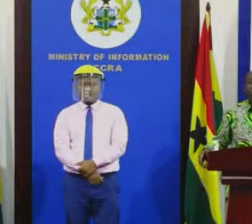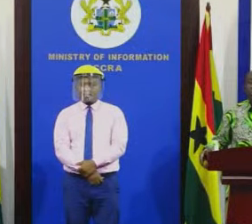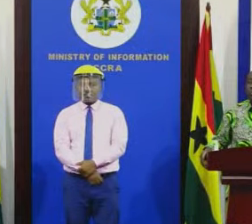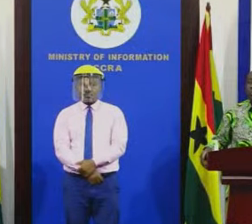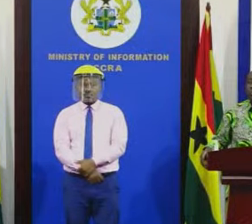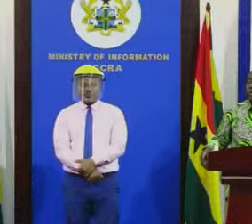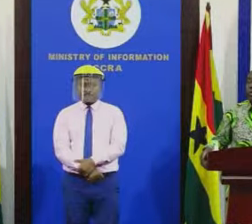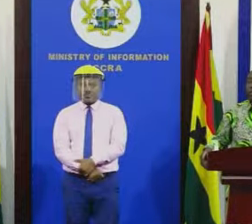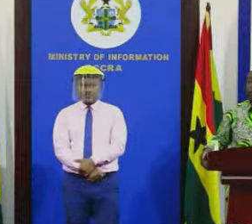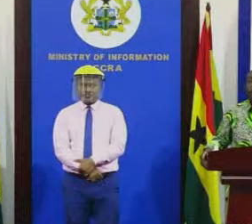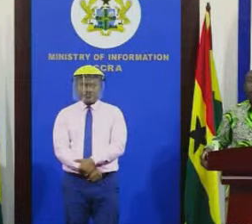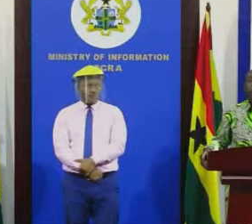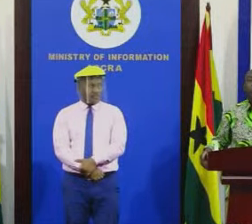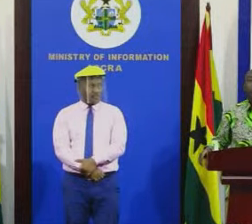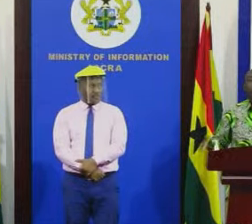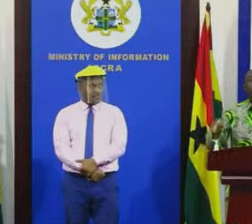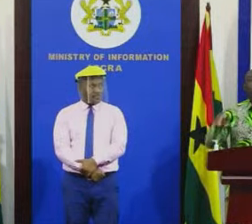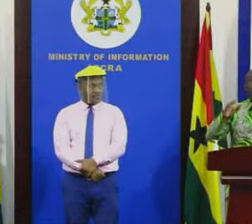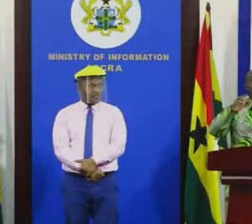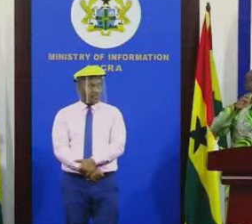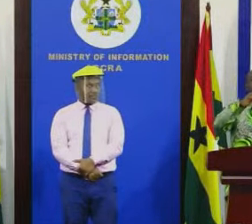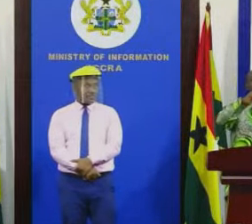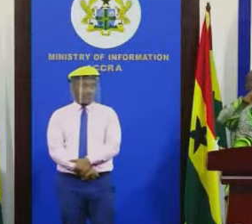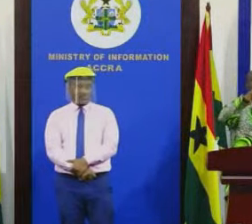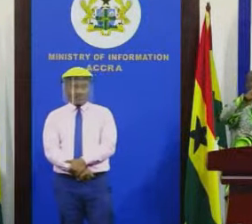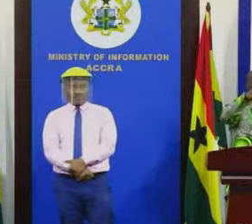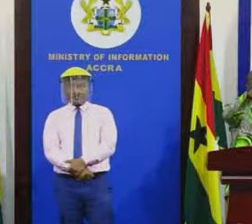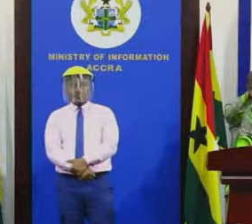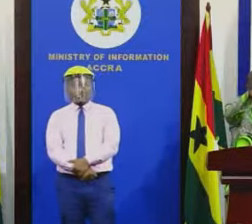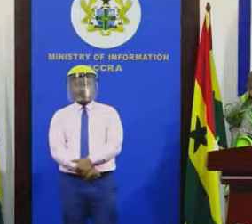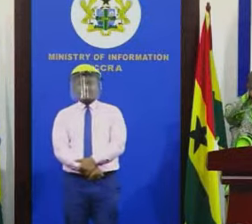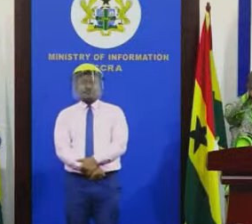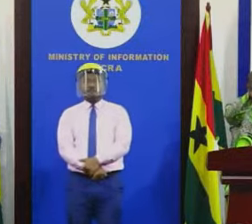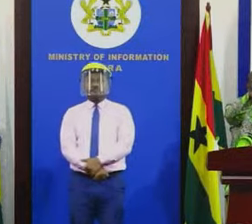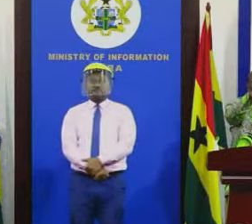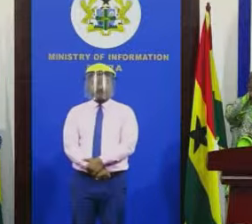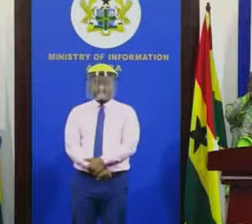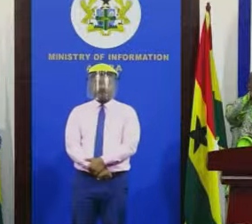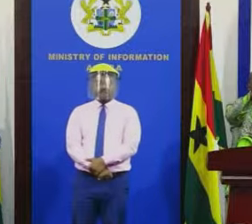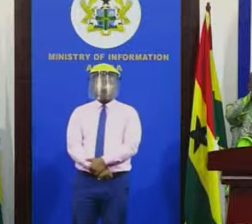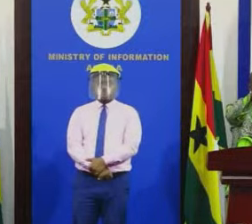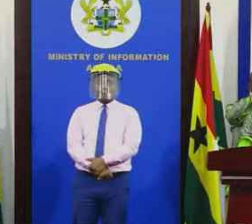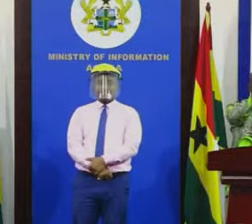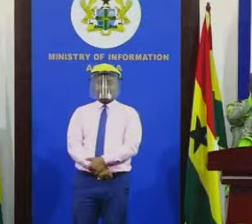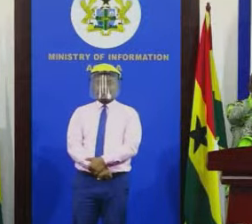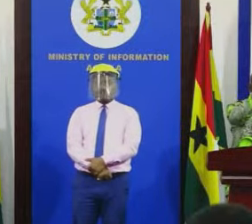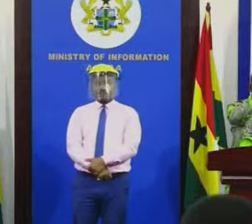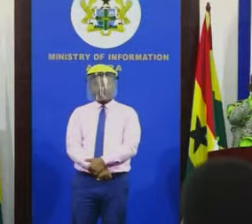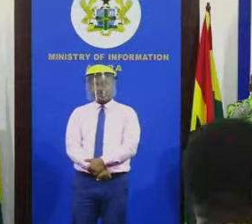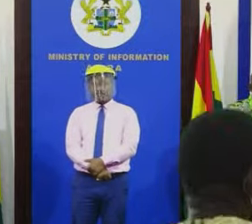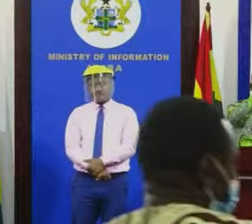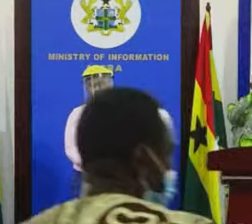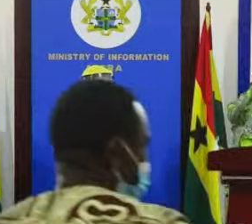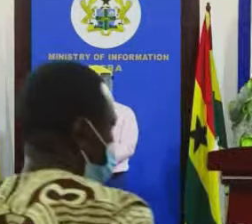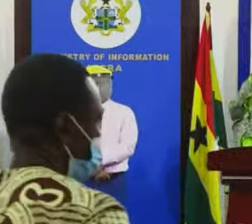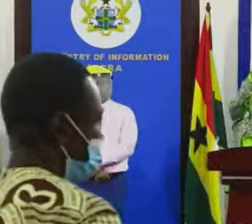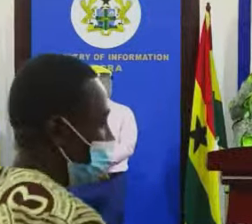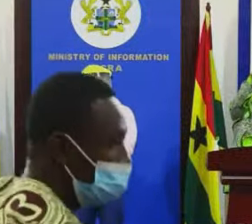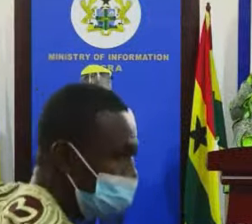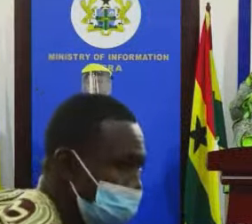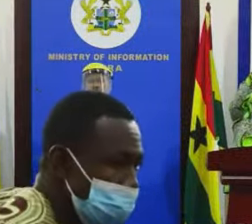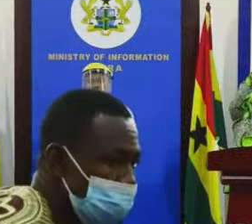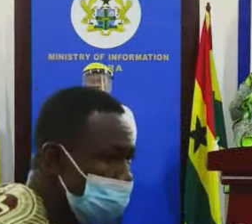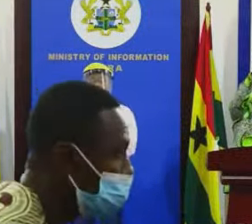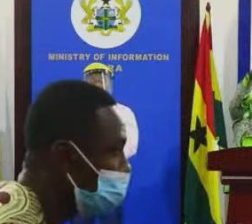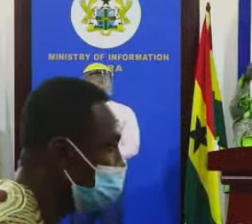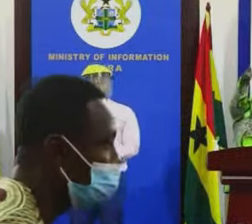No, don't worry. Don't worry, I'm going to take the final batch. So I'll go back to my 2 ladies to ask final, or yours has been answered now. So then I'll